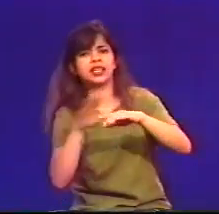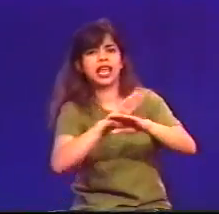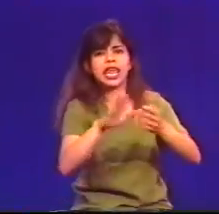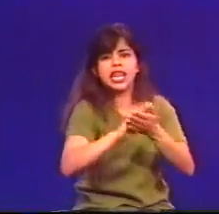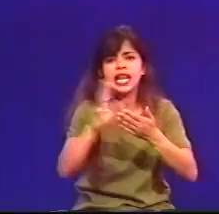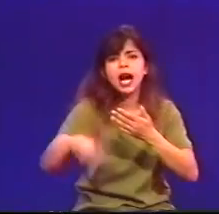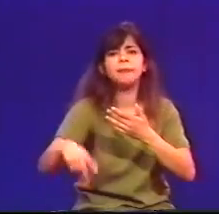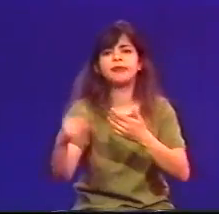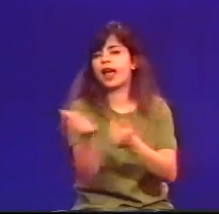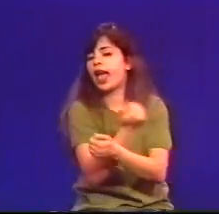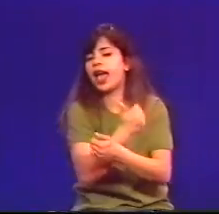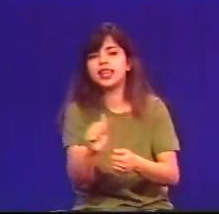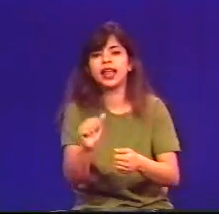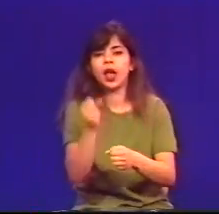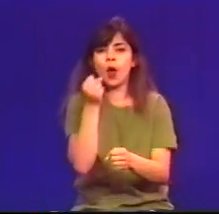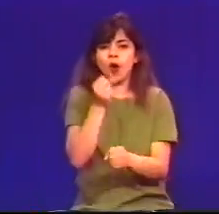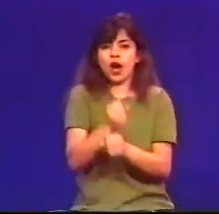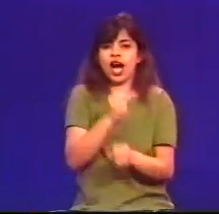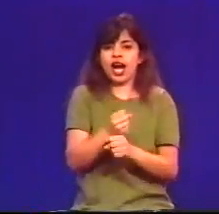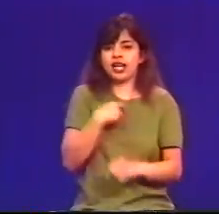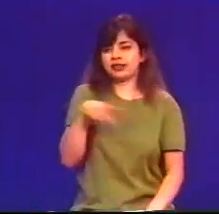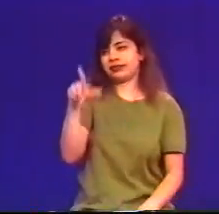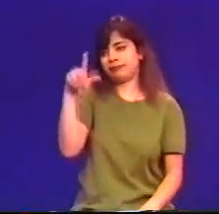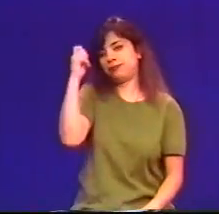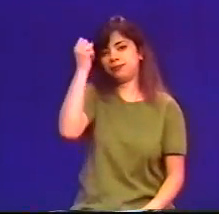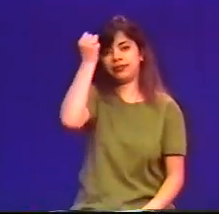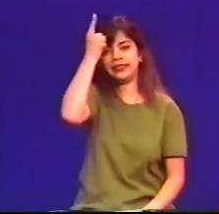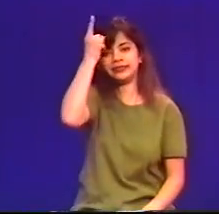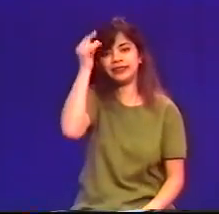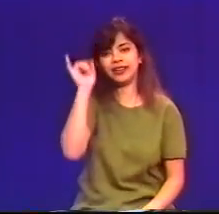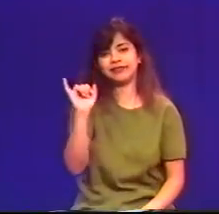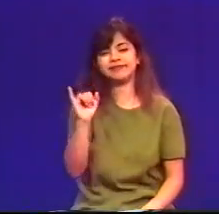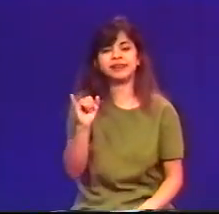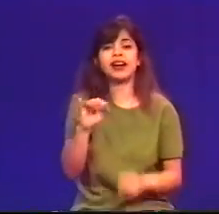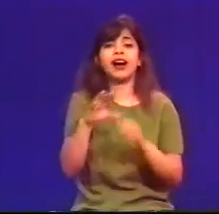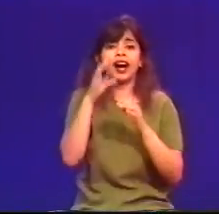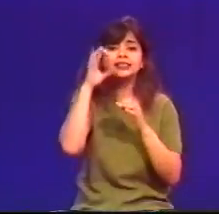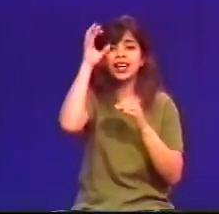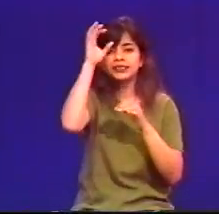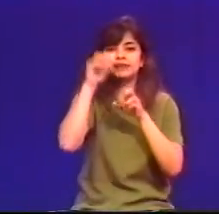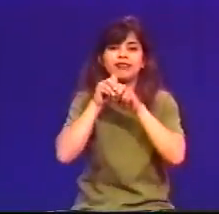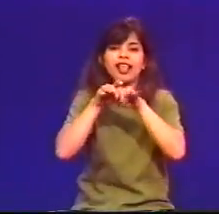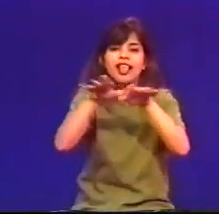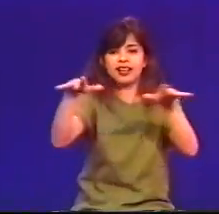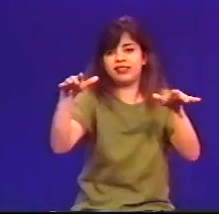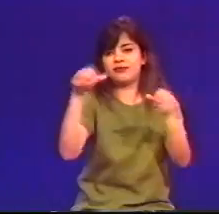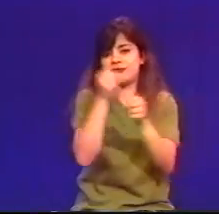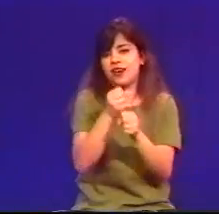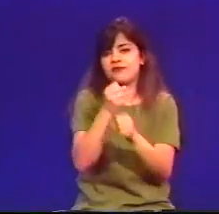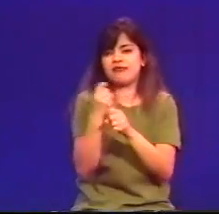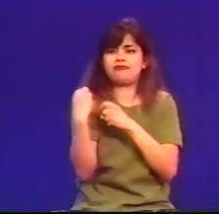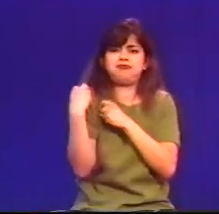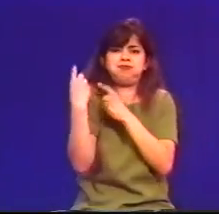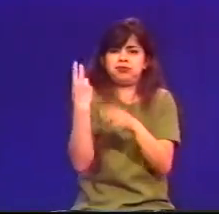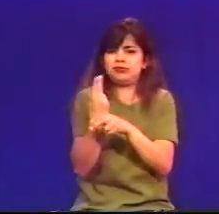it was, you know, get ready to cook, get ready to clean up, whatever. It was, "Hey Shaheena, work, work." That was a sign I saw a lot as a